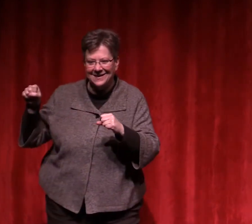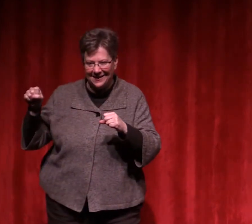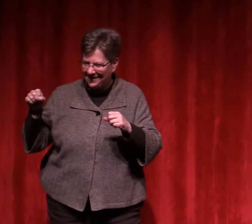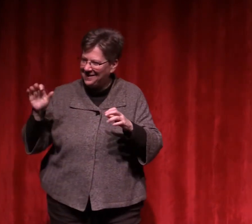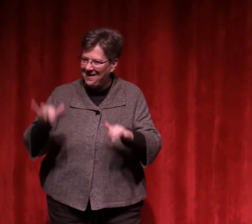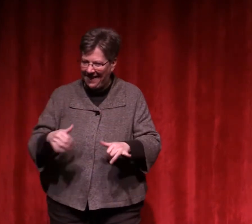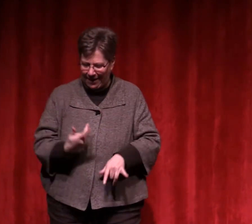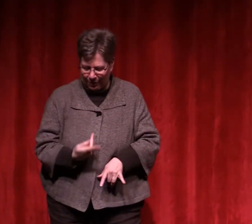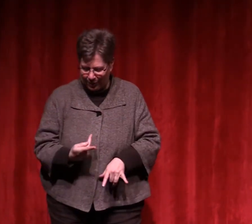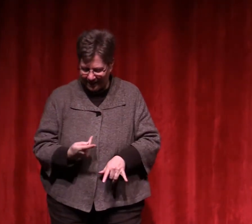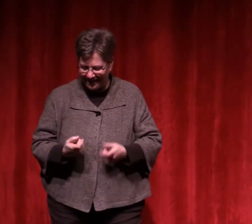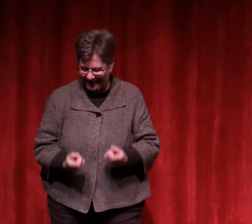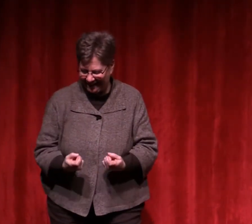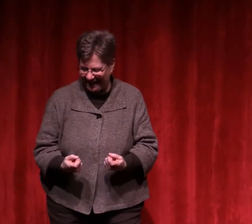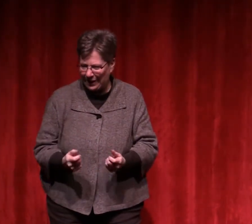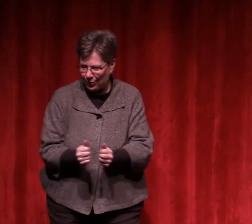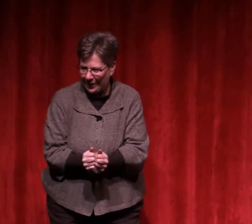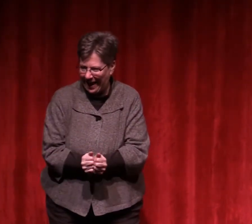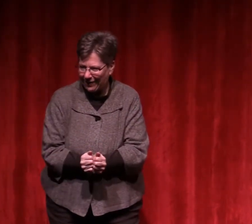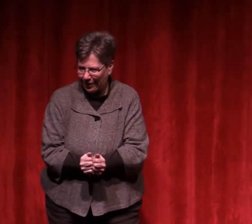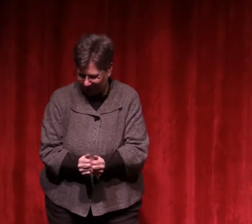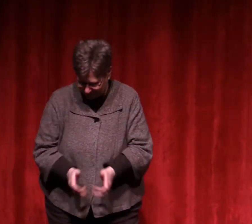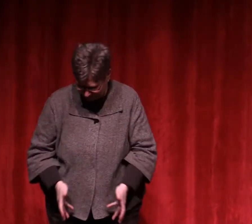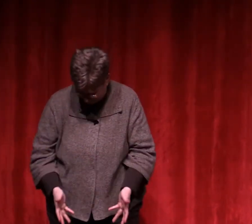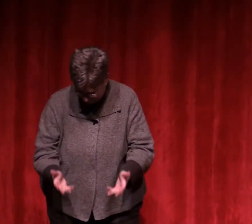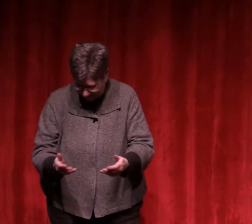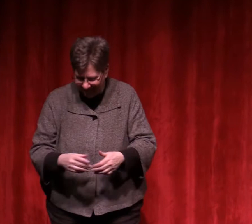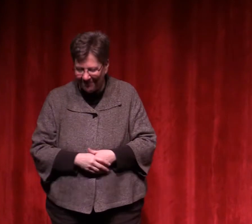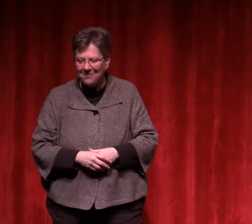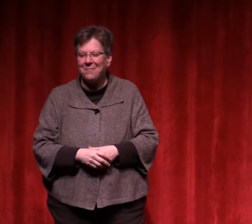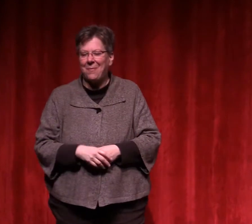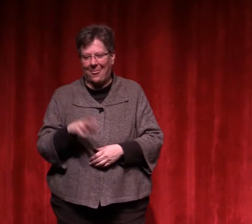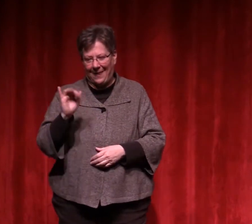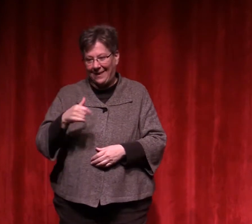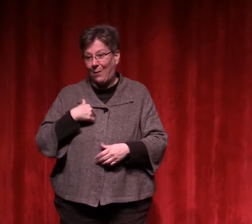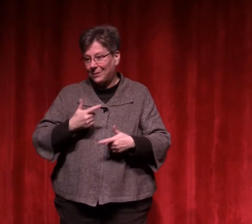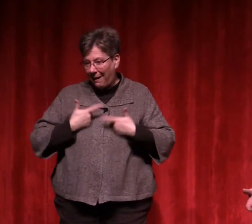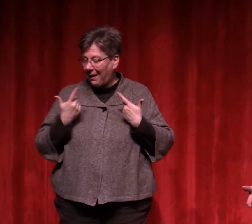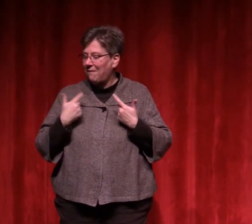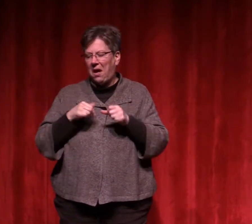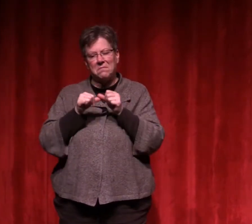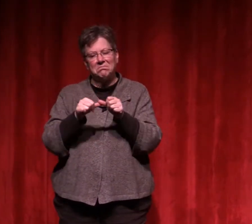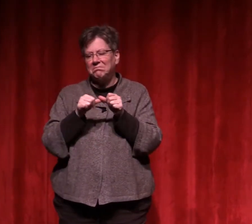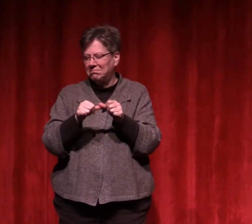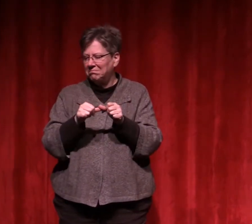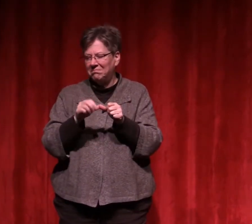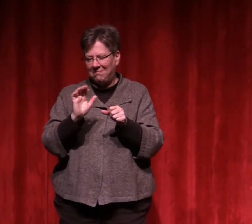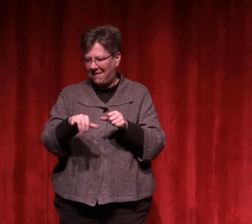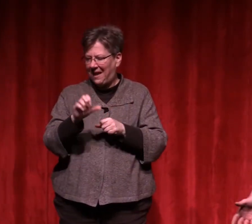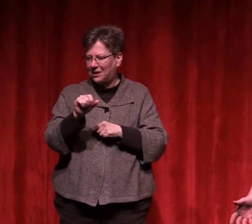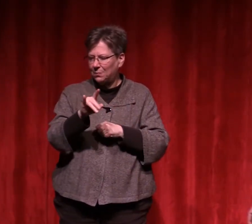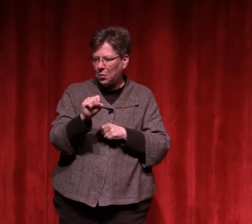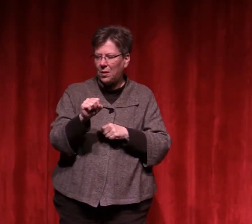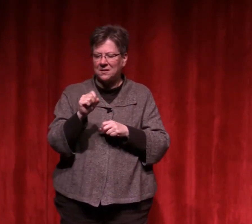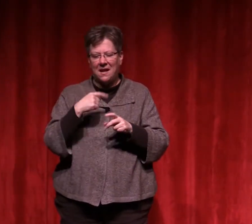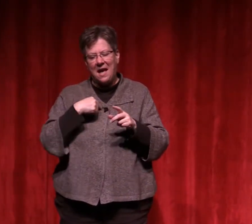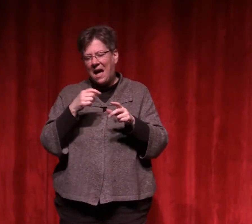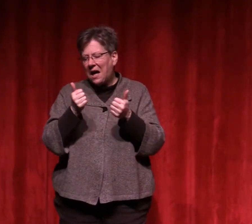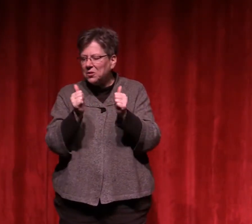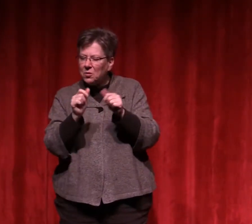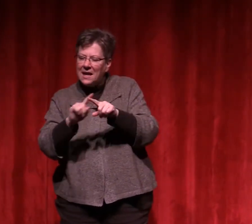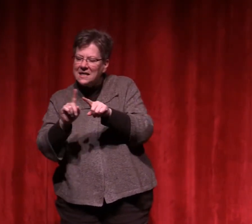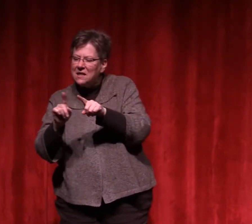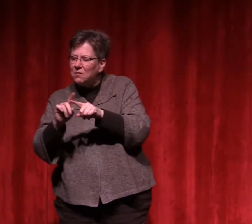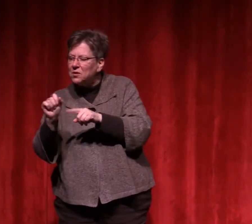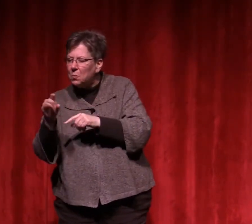it. Skiing was my life. Sports. So I kept on doing all that, experimented with a variety of other